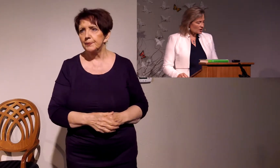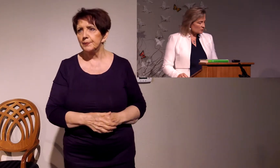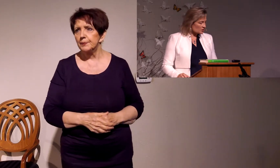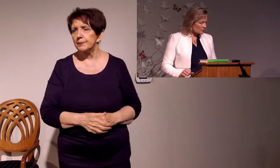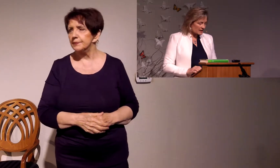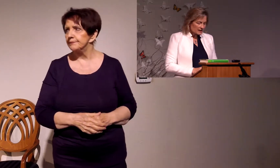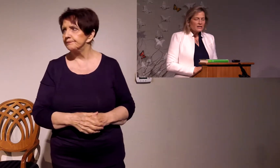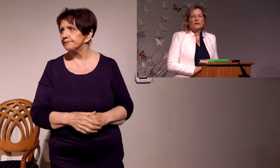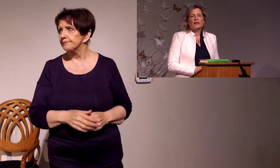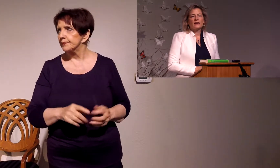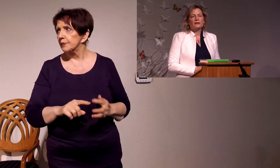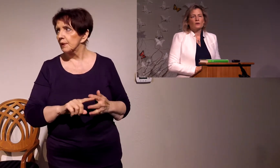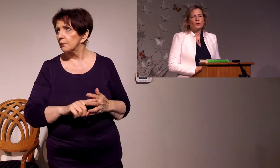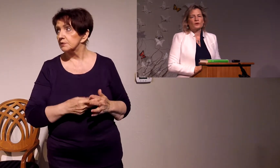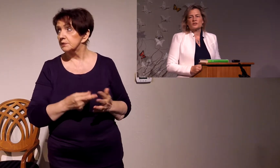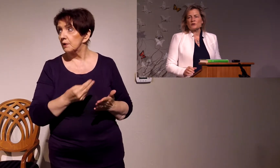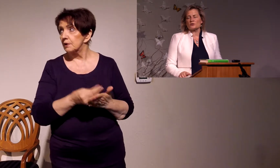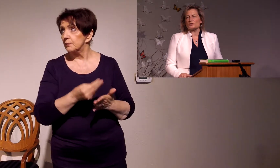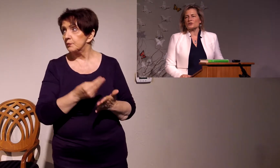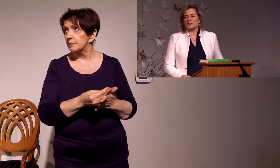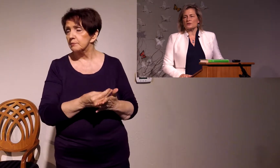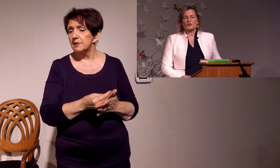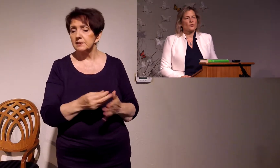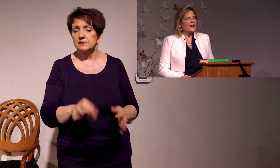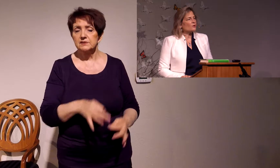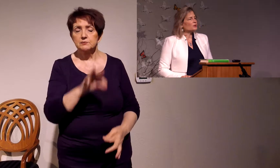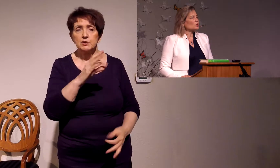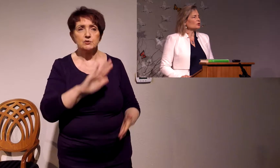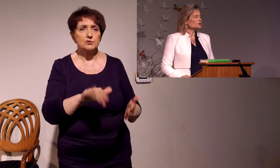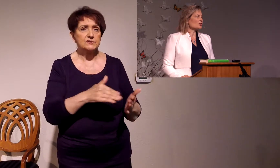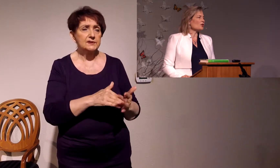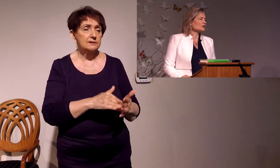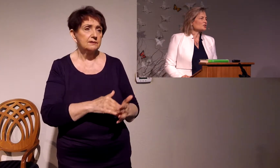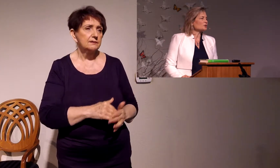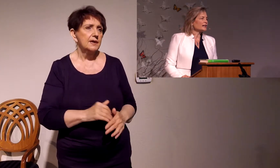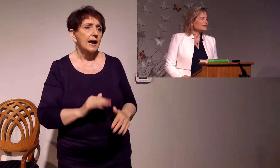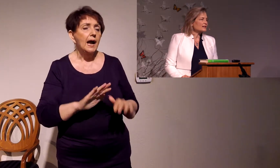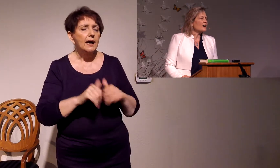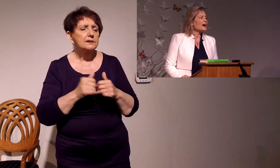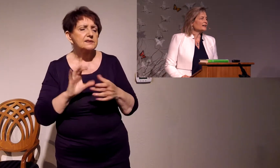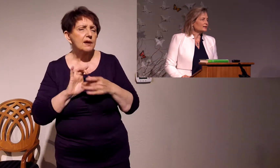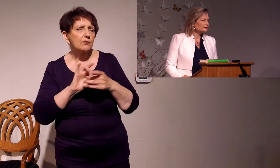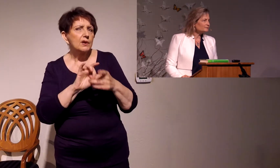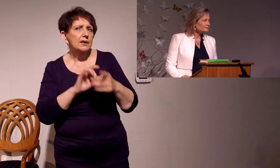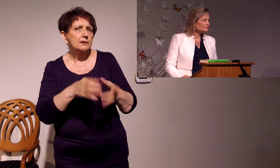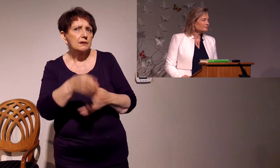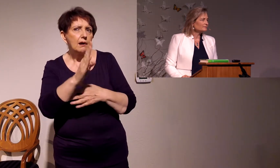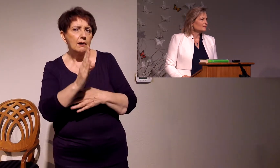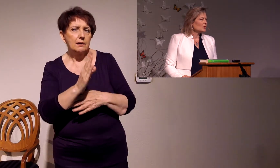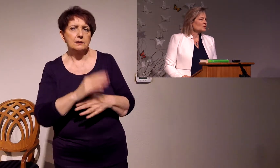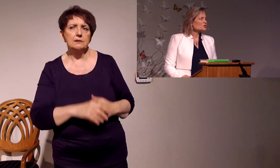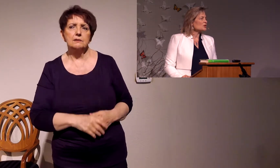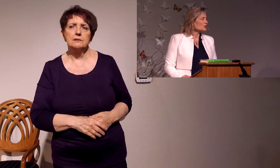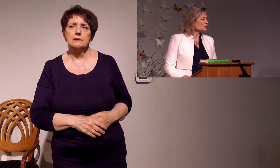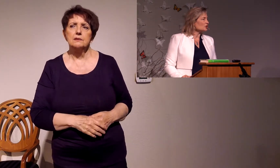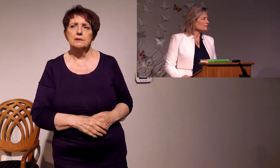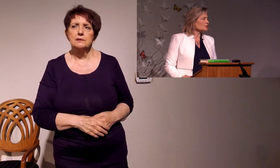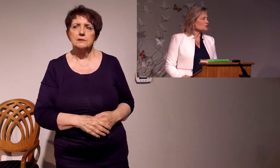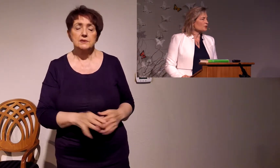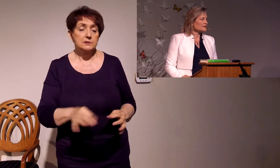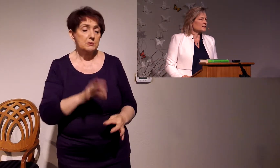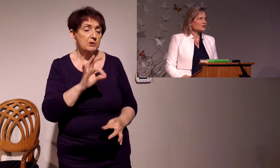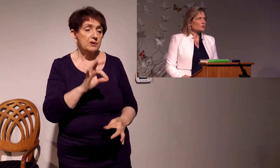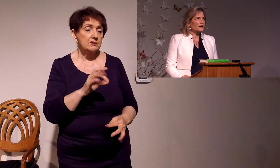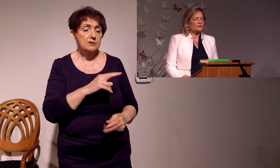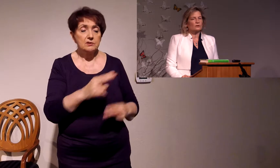we're starting with money, and we're in a spiritual center. So how in the world does all this relate to God? Spirit, the